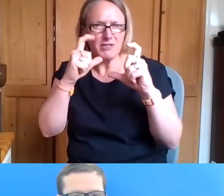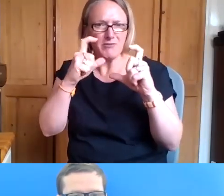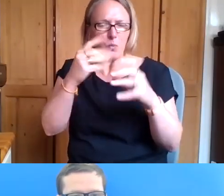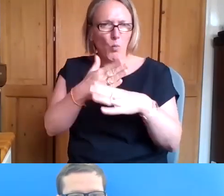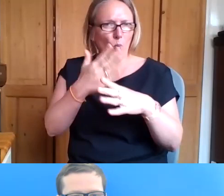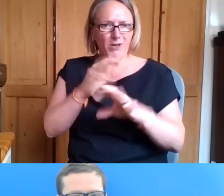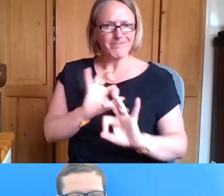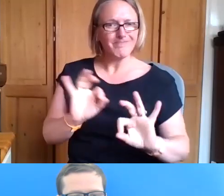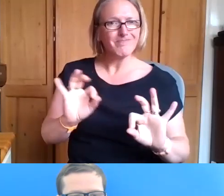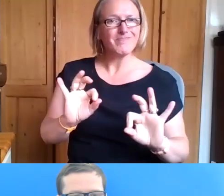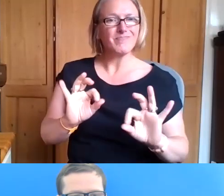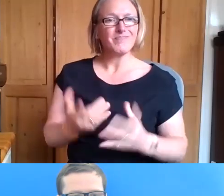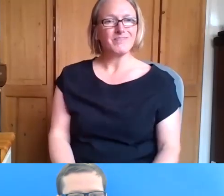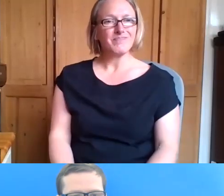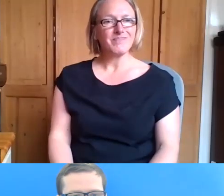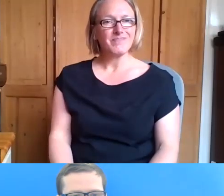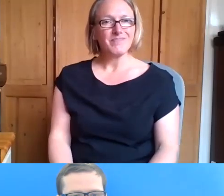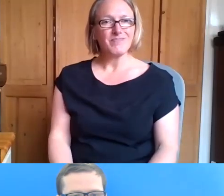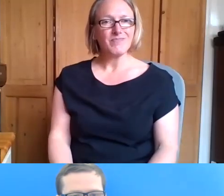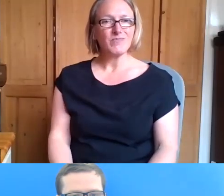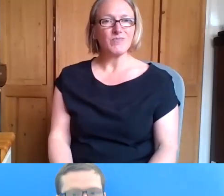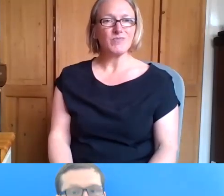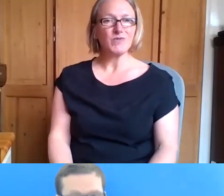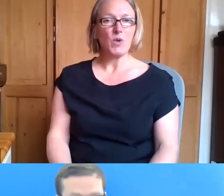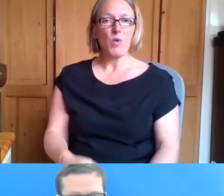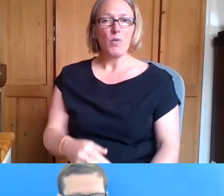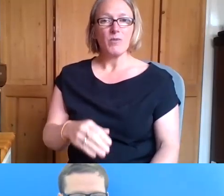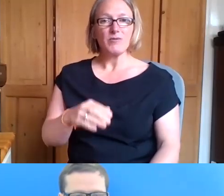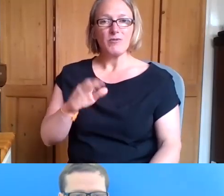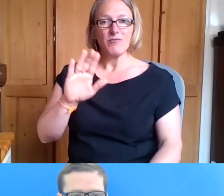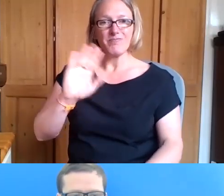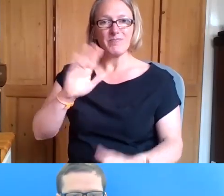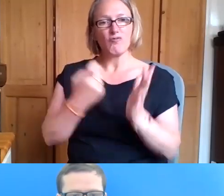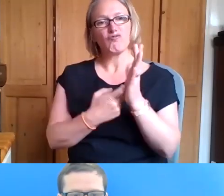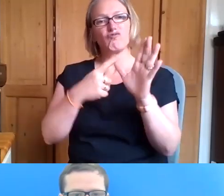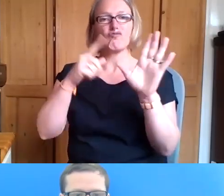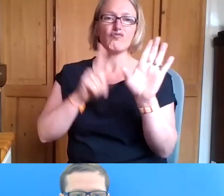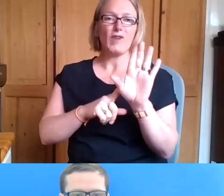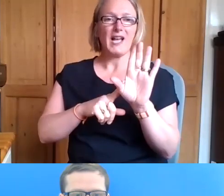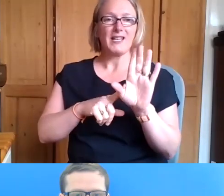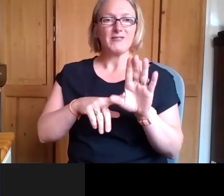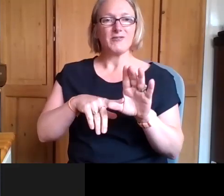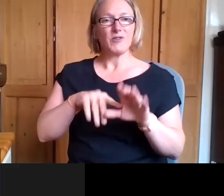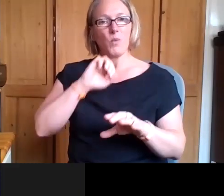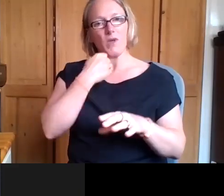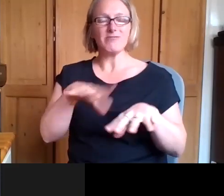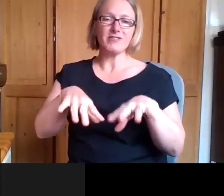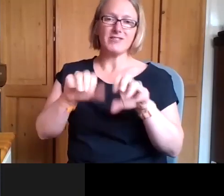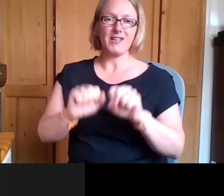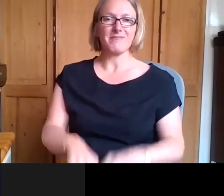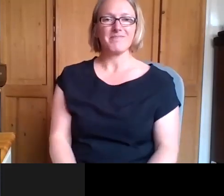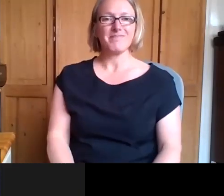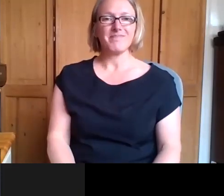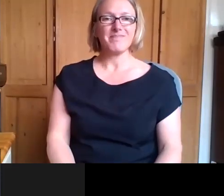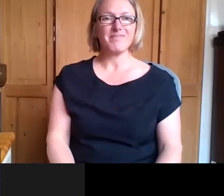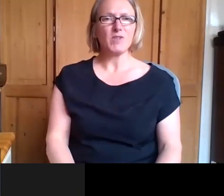help us. So we're going to say thank you to Ray. See you in a minute, Ray. And let's get going. So, Sandra, tell